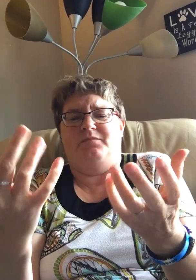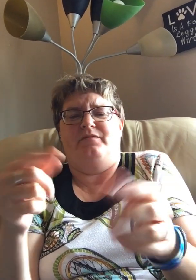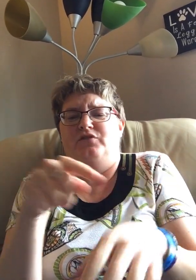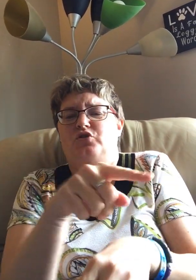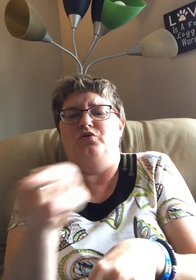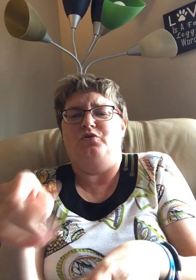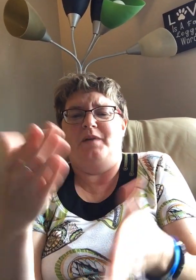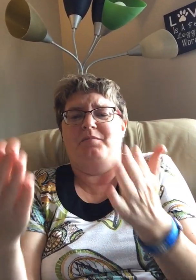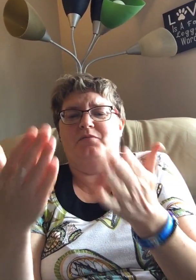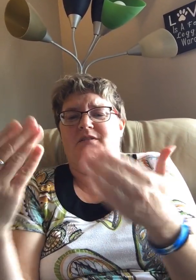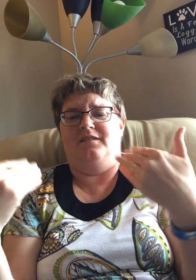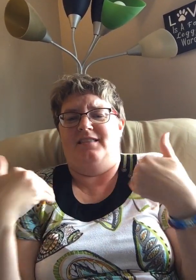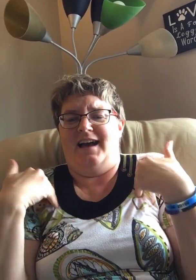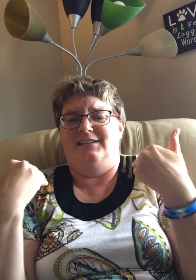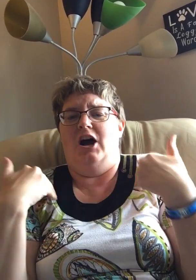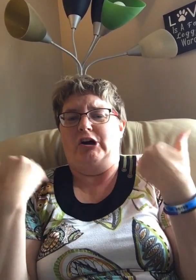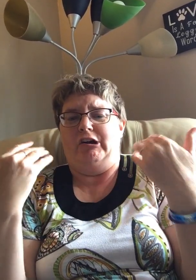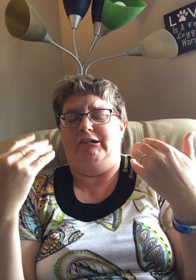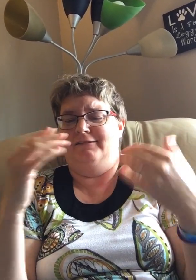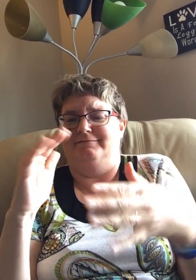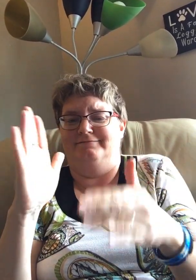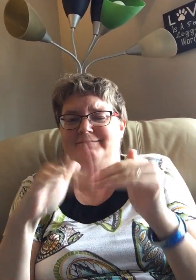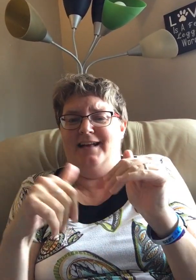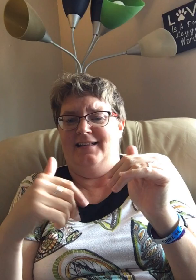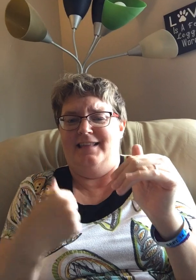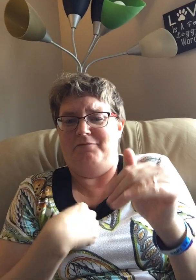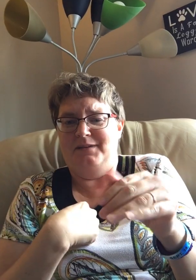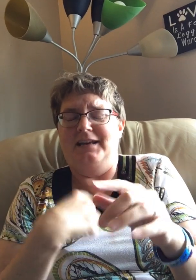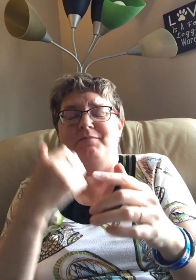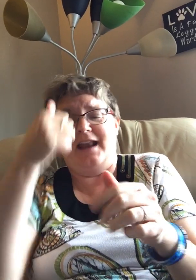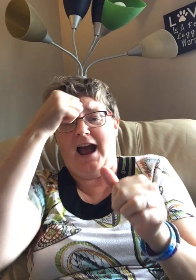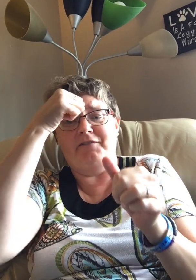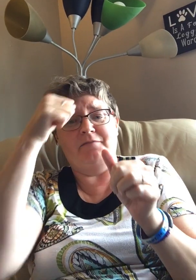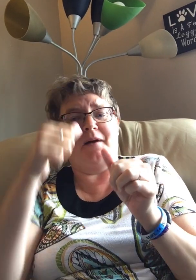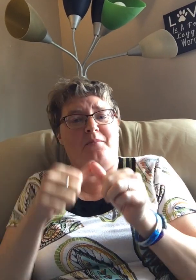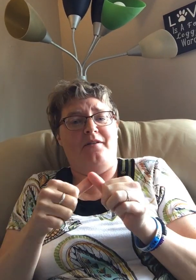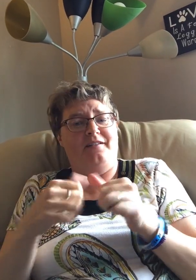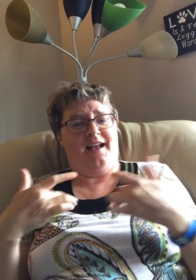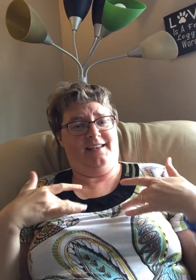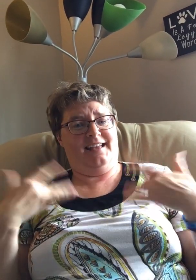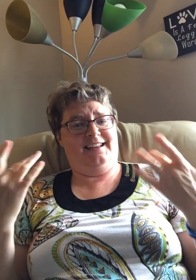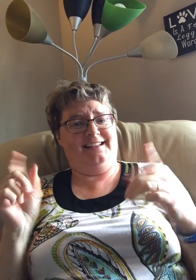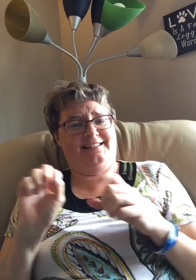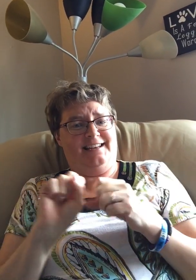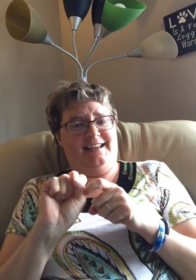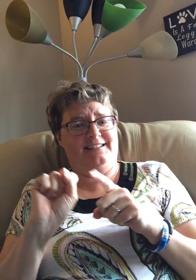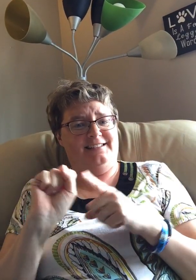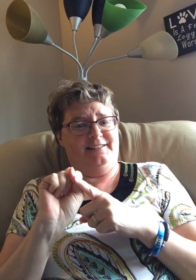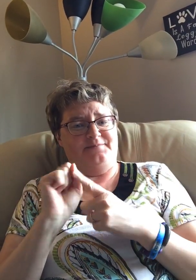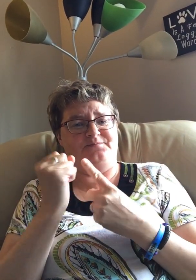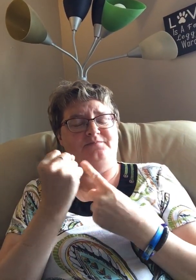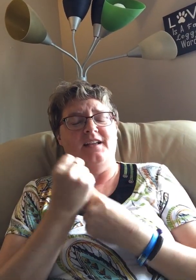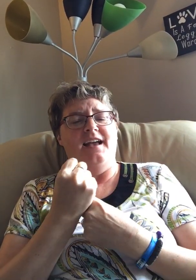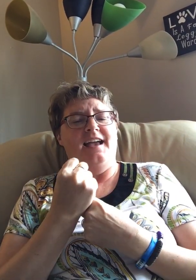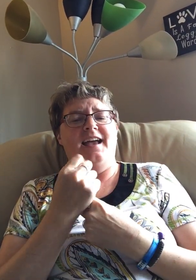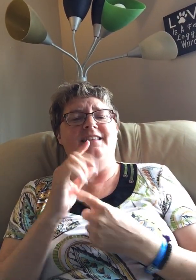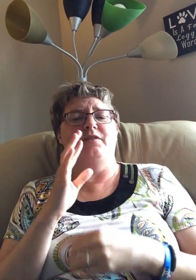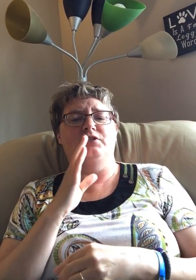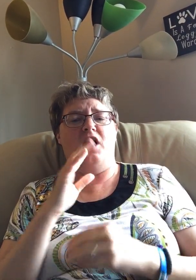of you maybe were a lot younger than me, but I remember that incident, and they were